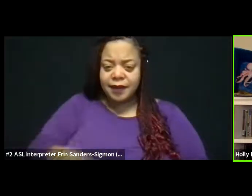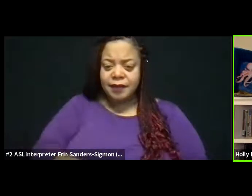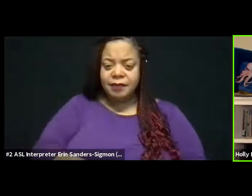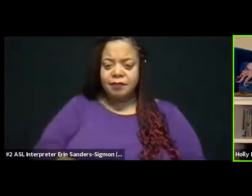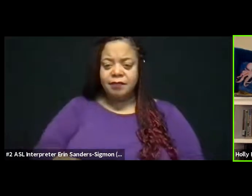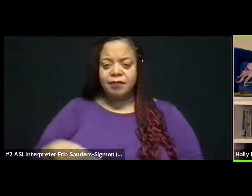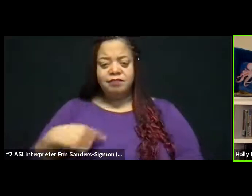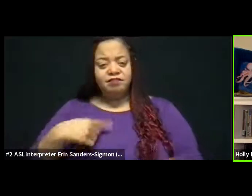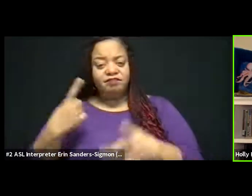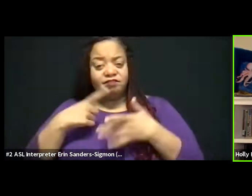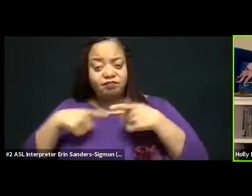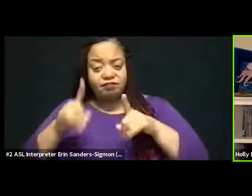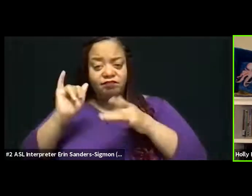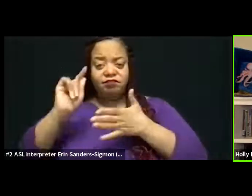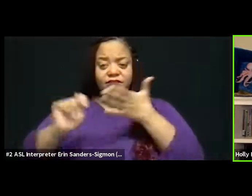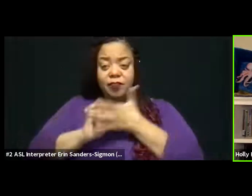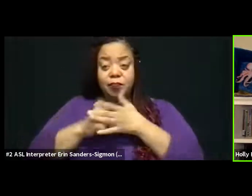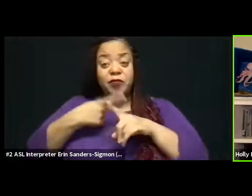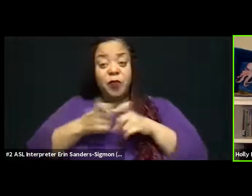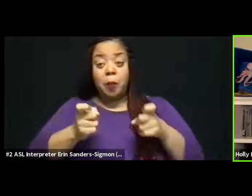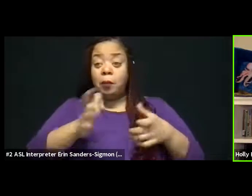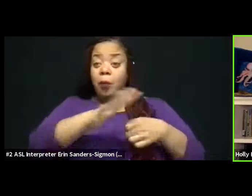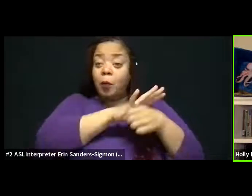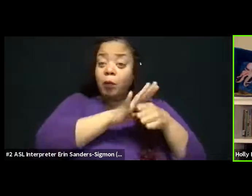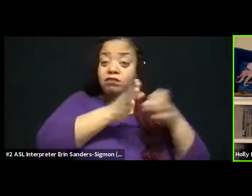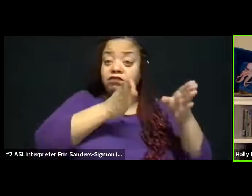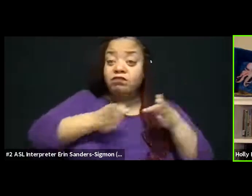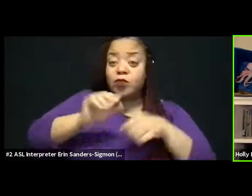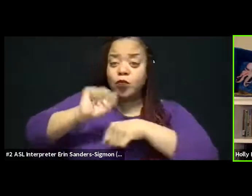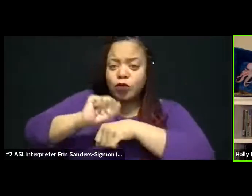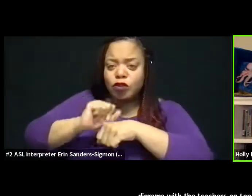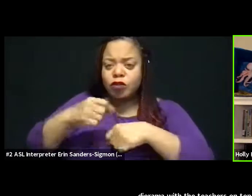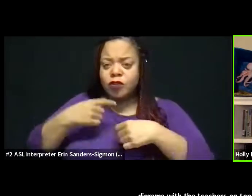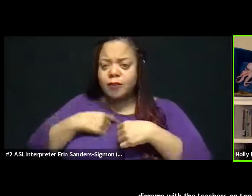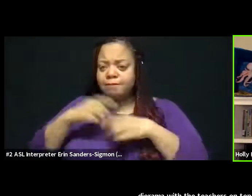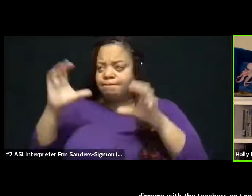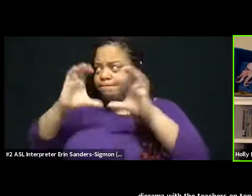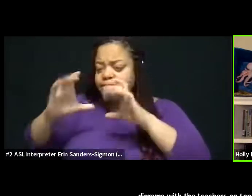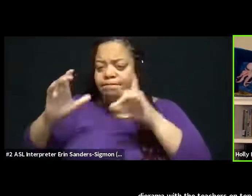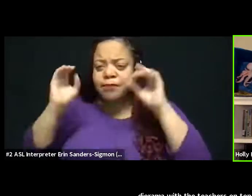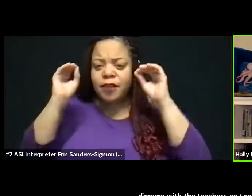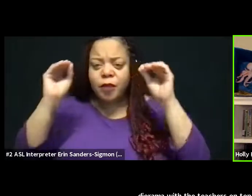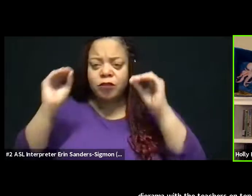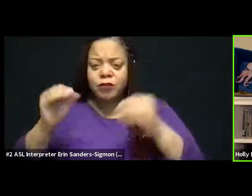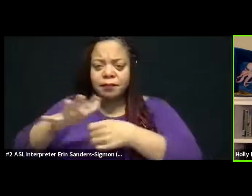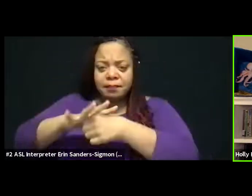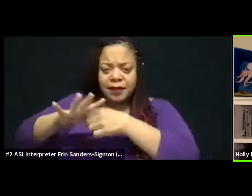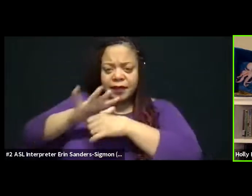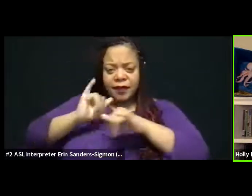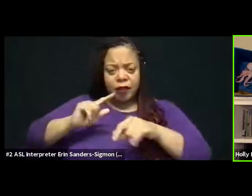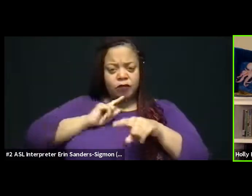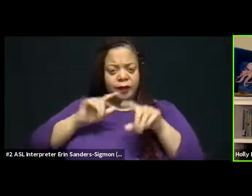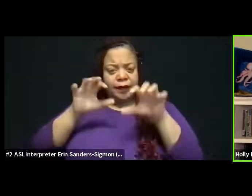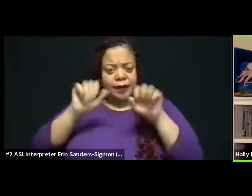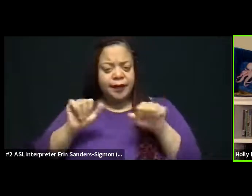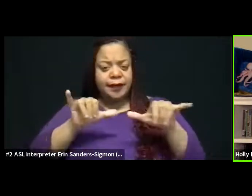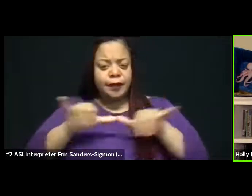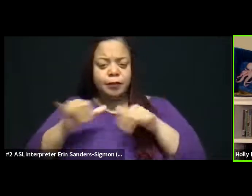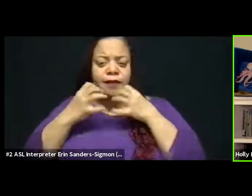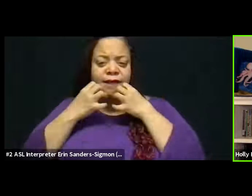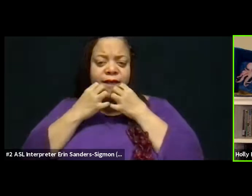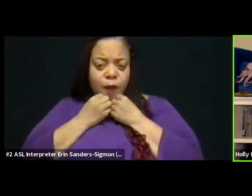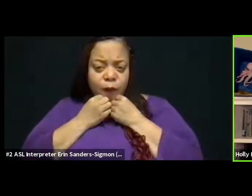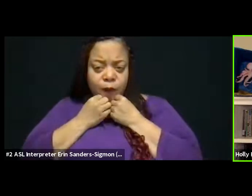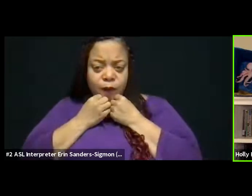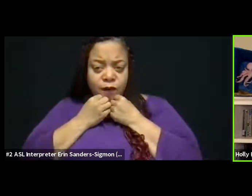local organizing work, I've then sought out education spaces that hold similar values, including Education